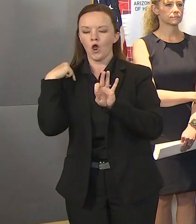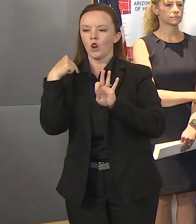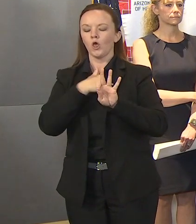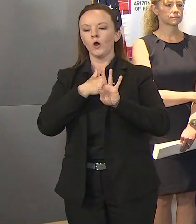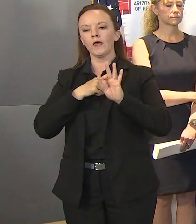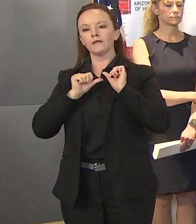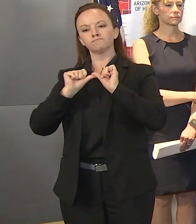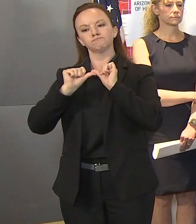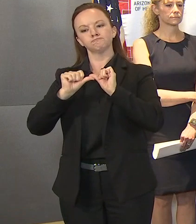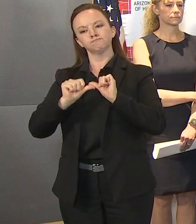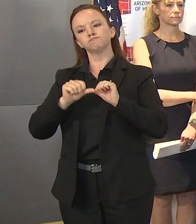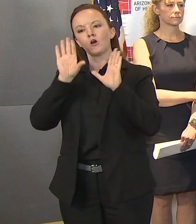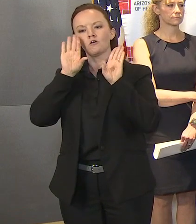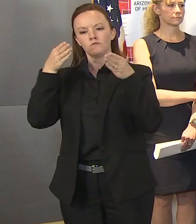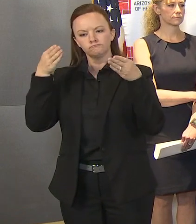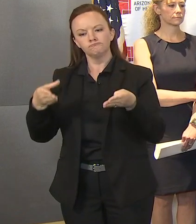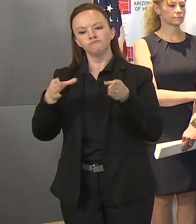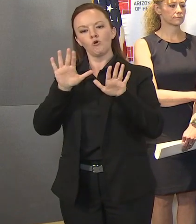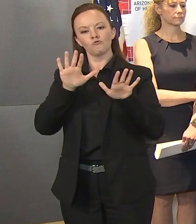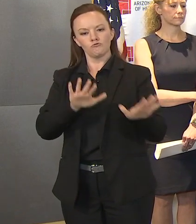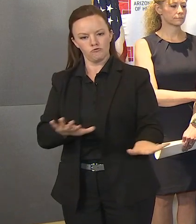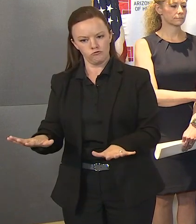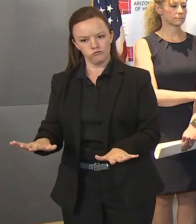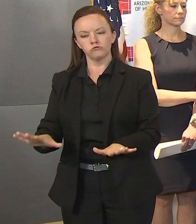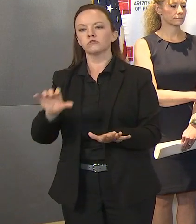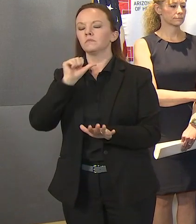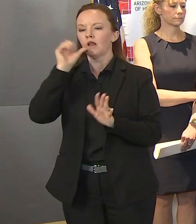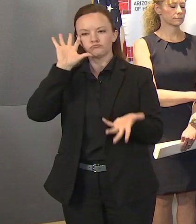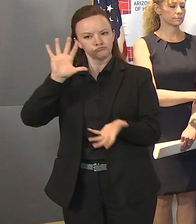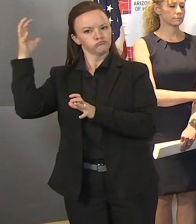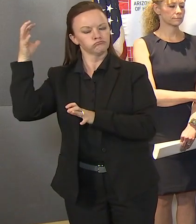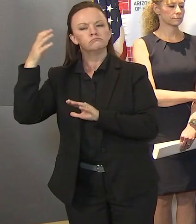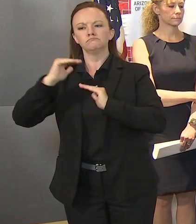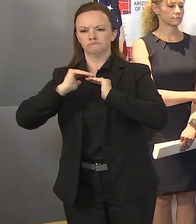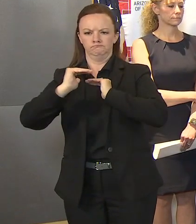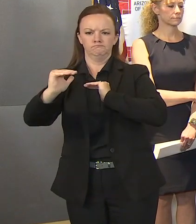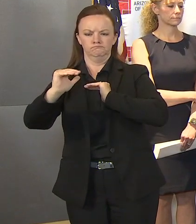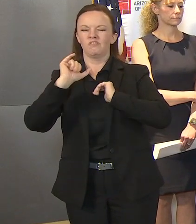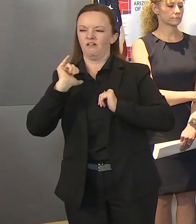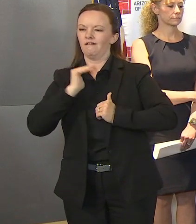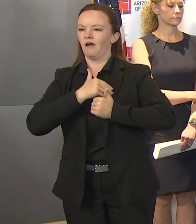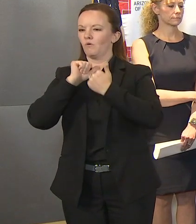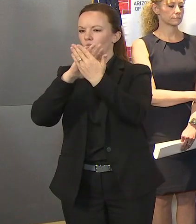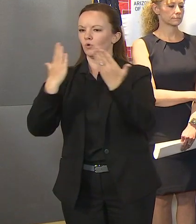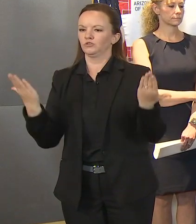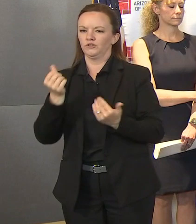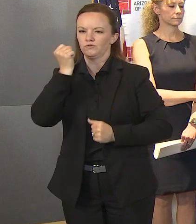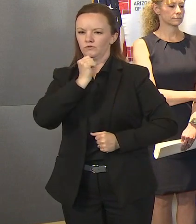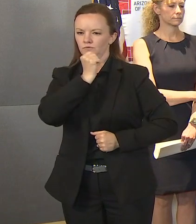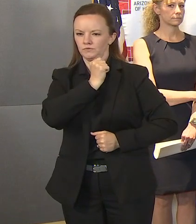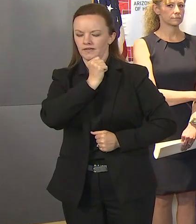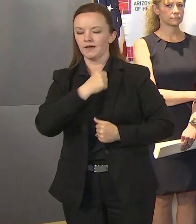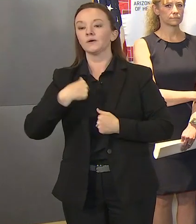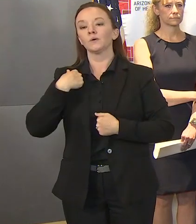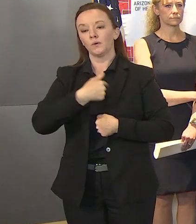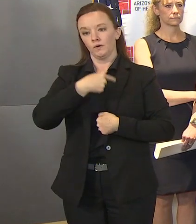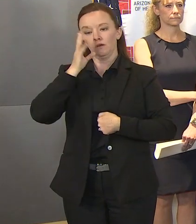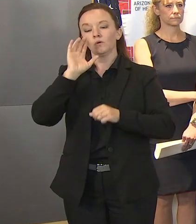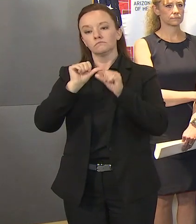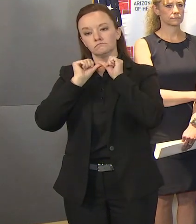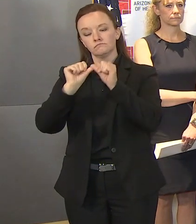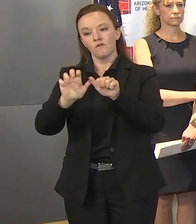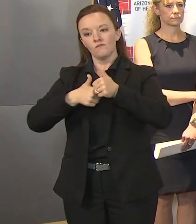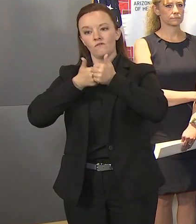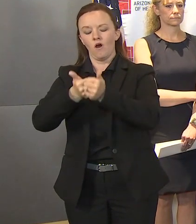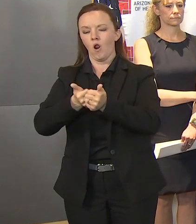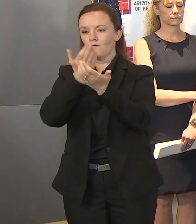efforts to protect public health, and that's the approach that we've been taking in Arizona. We will continue to follow